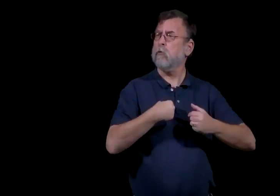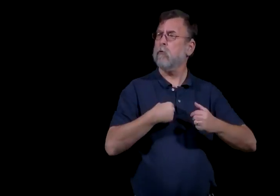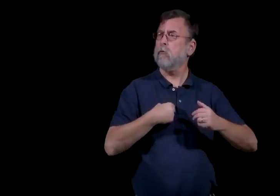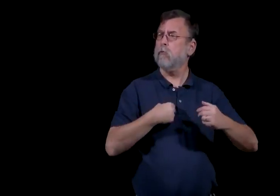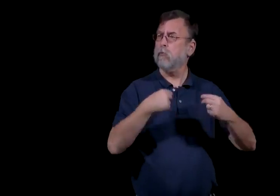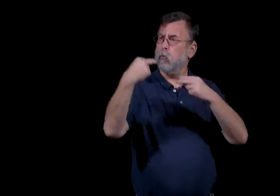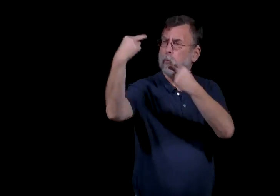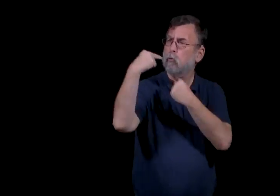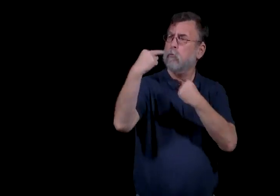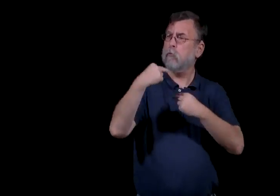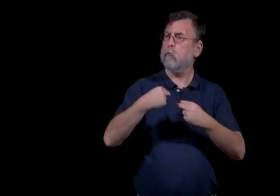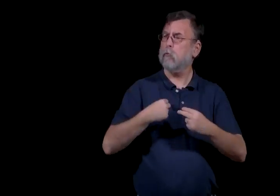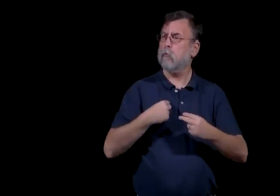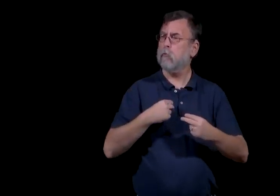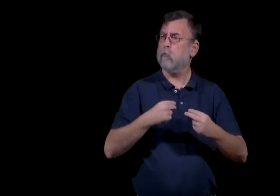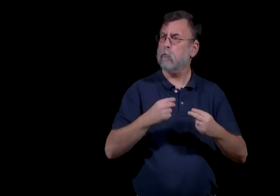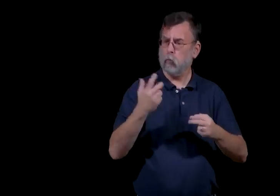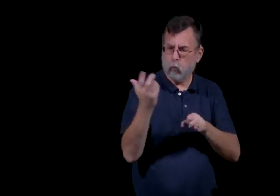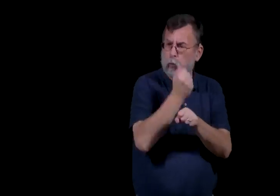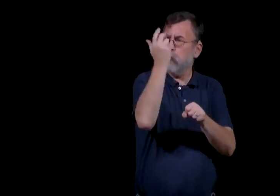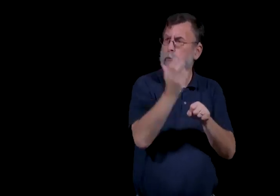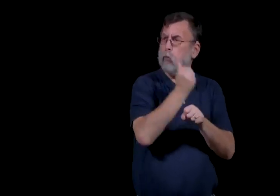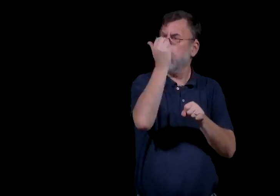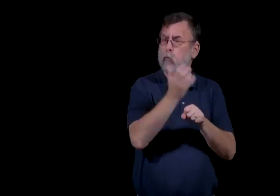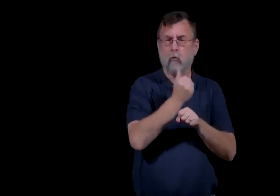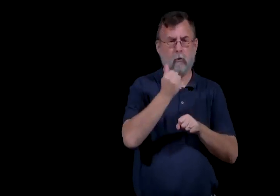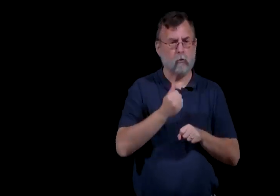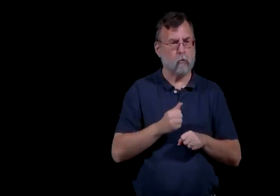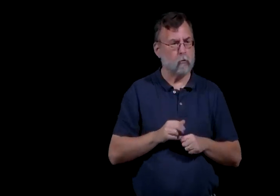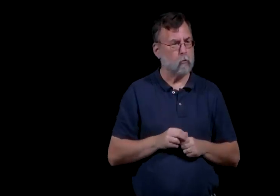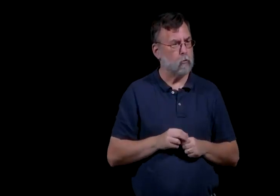protected from my enemies. Watch over me.